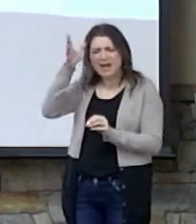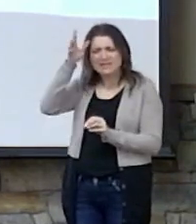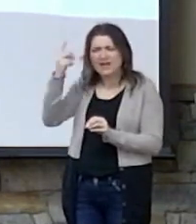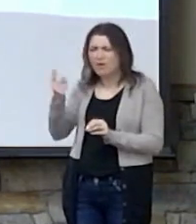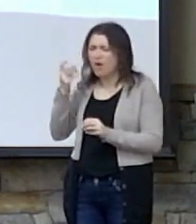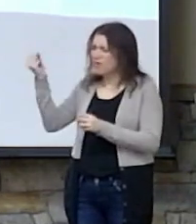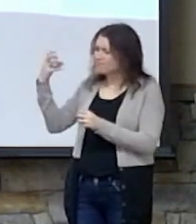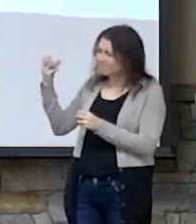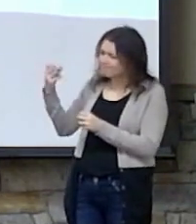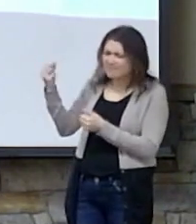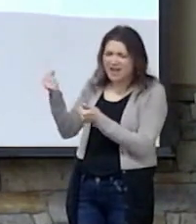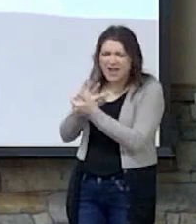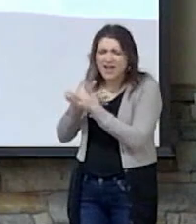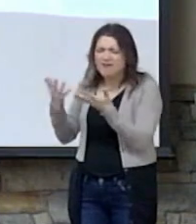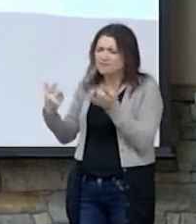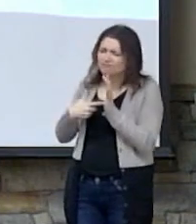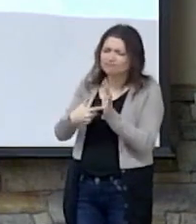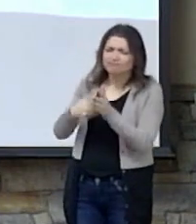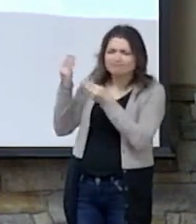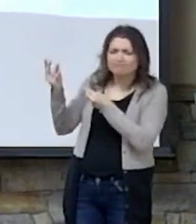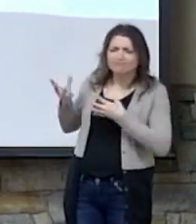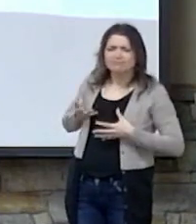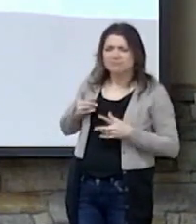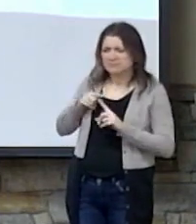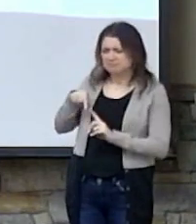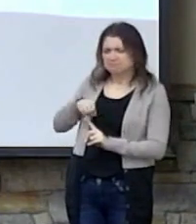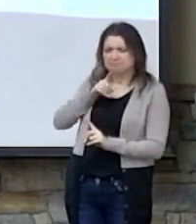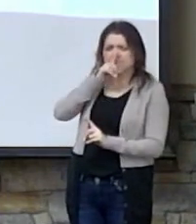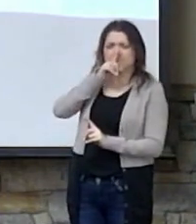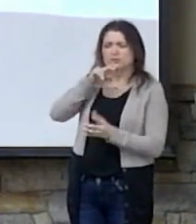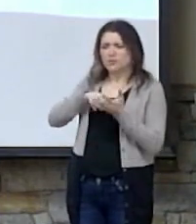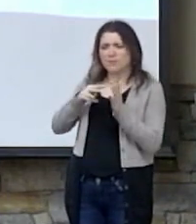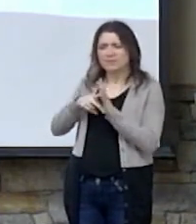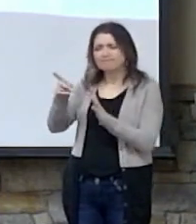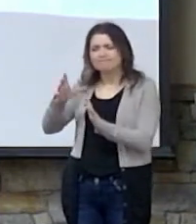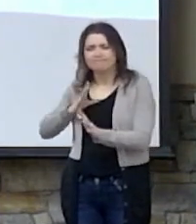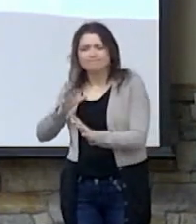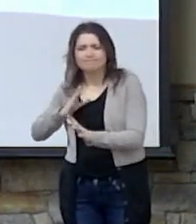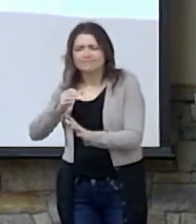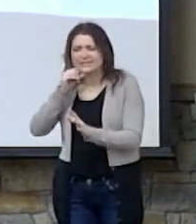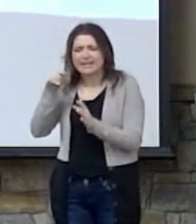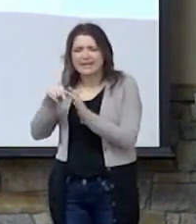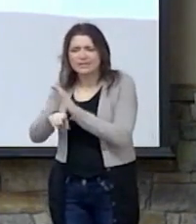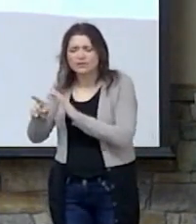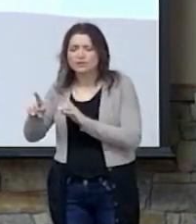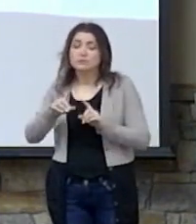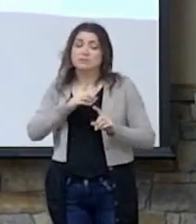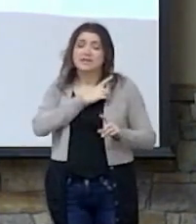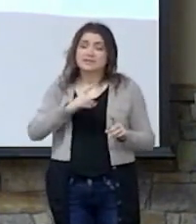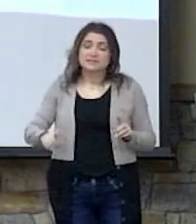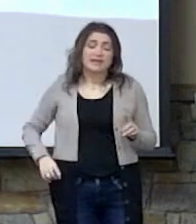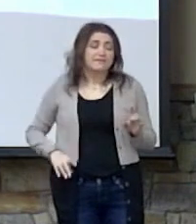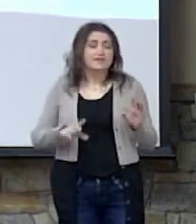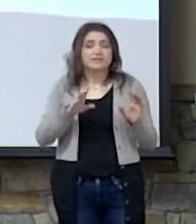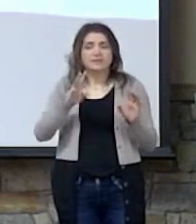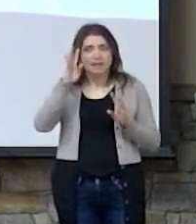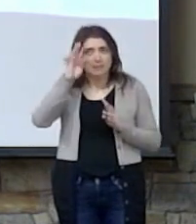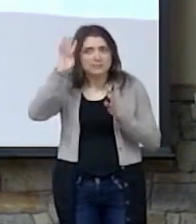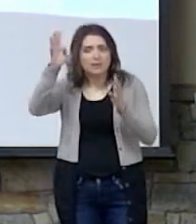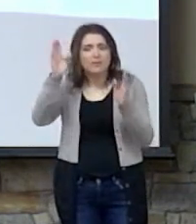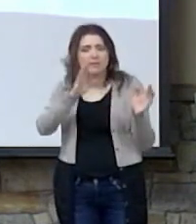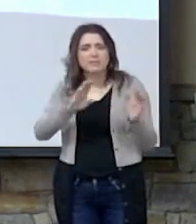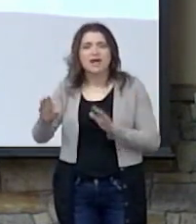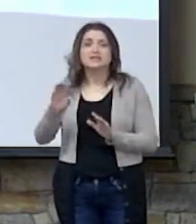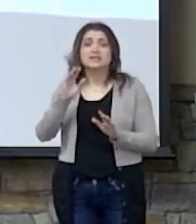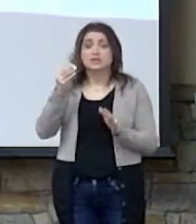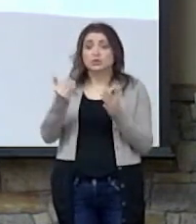keeps from me. But David, as we would continue to read, comes up with this plan, and he says, "Look, it's the beginning of a new moon, and